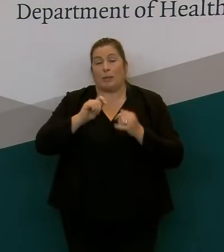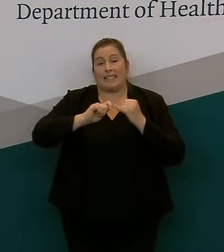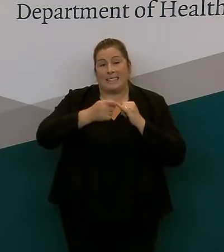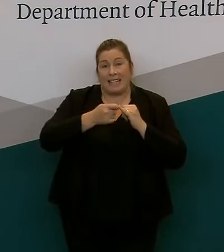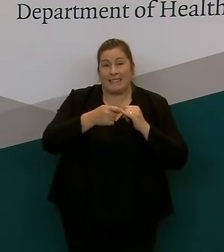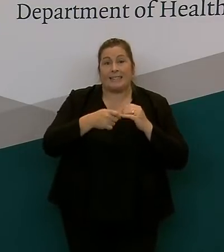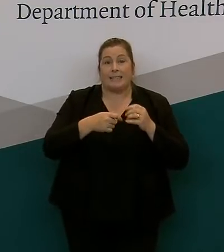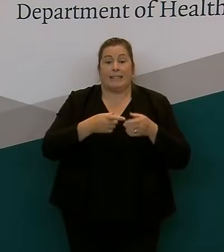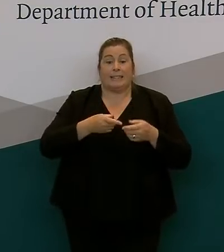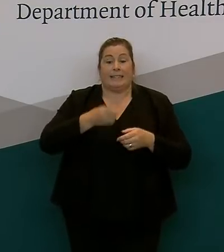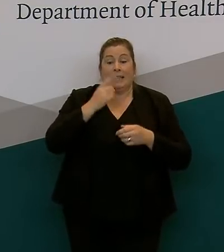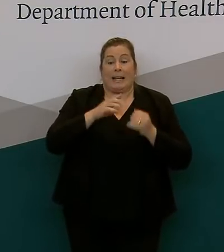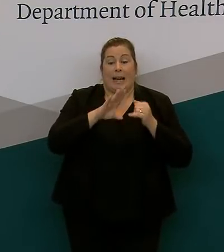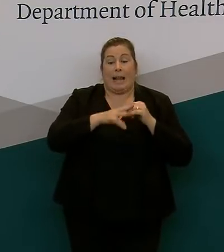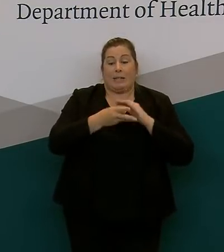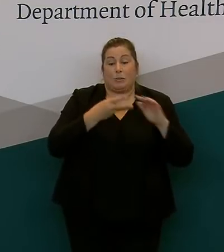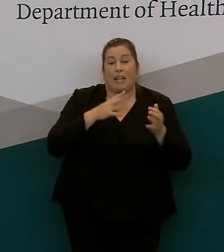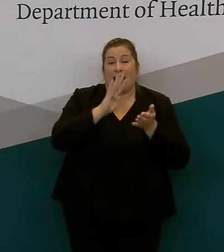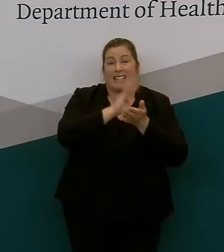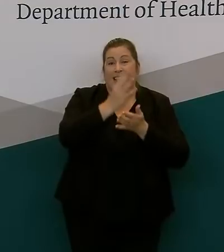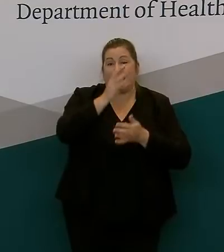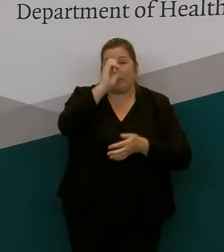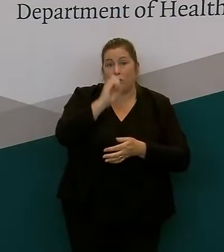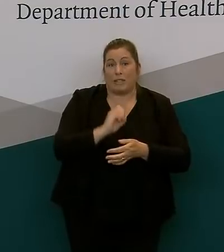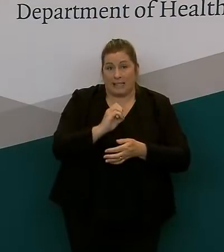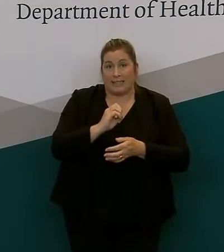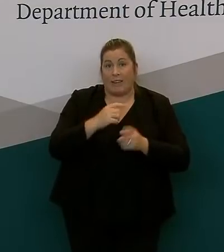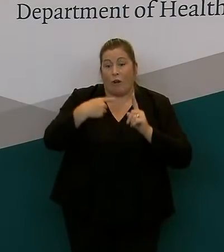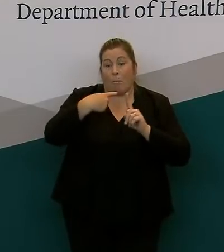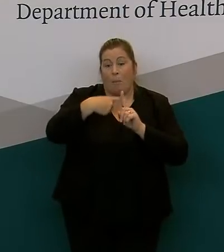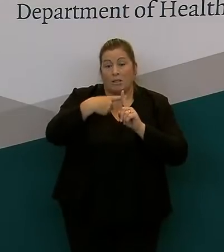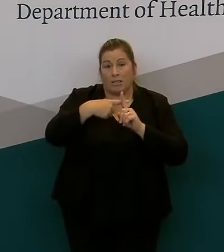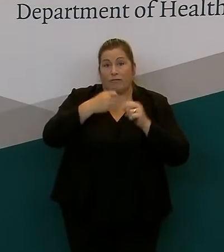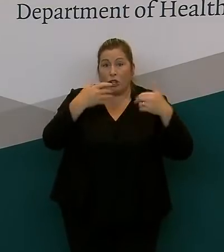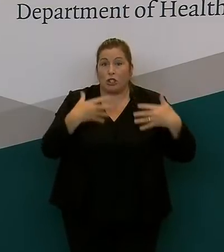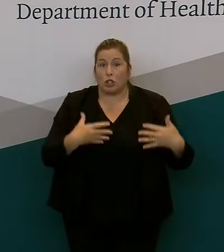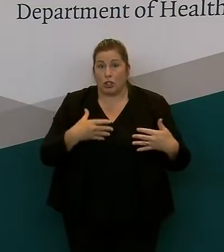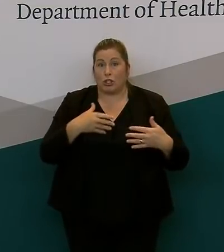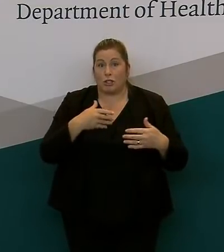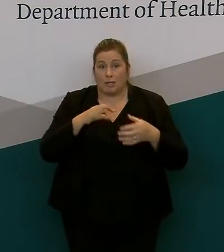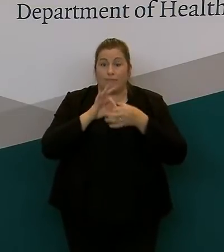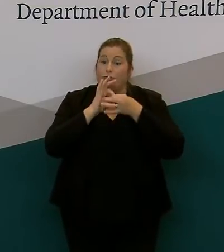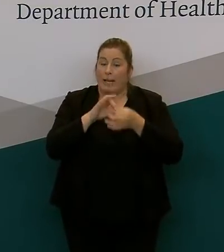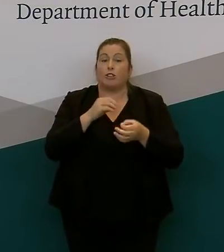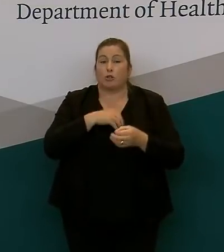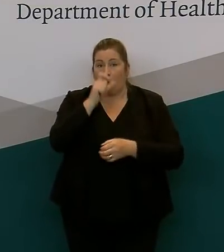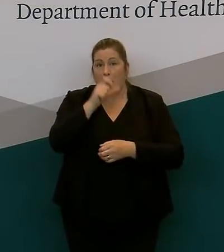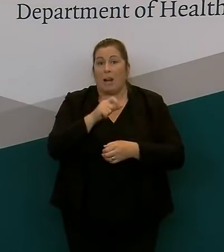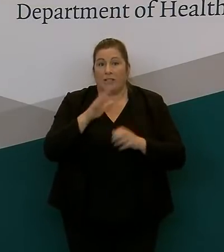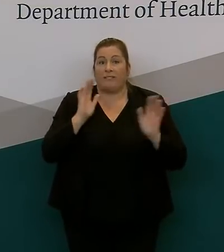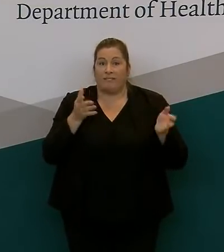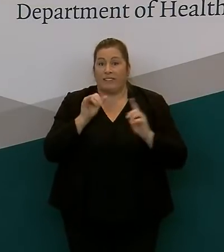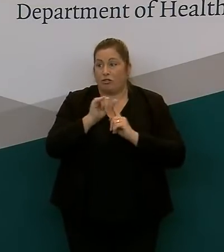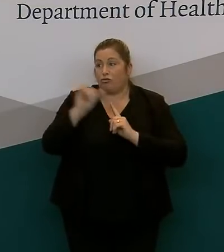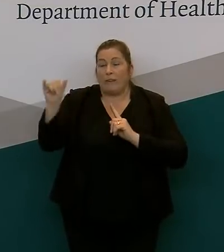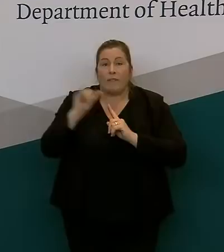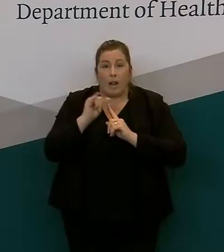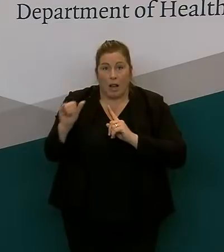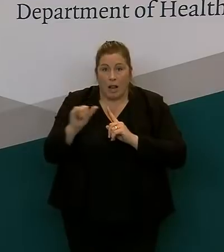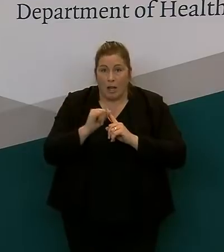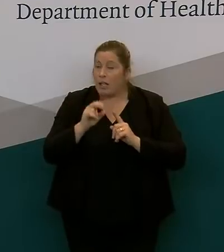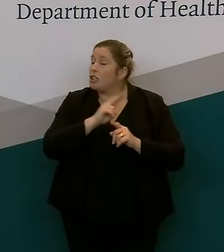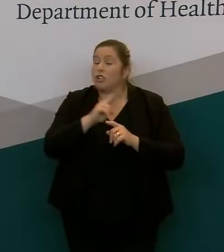week, 19% of positive tests coming back last week were travel or travel related. They weren't all acquired